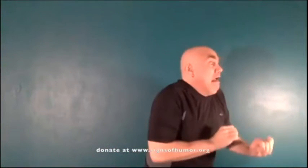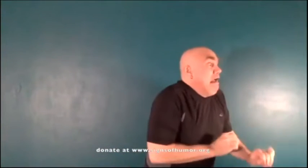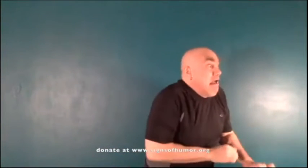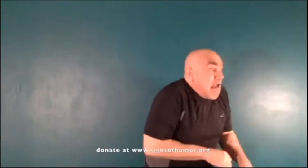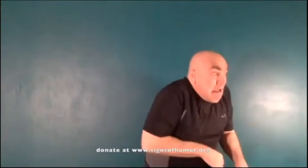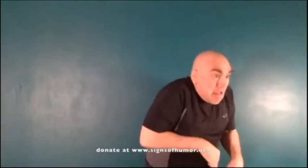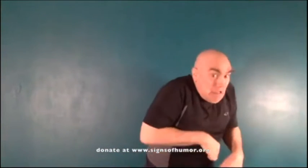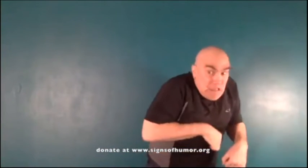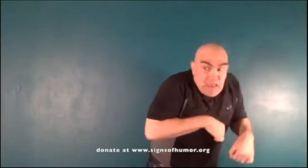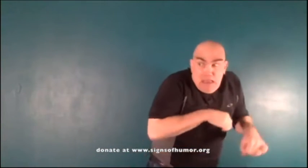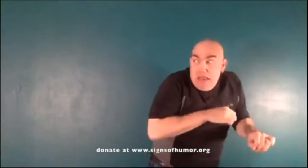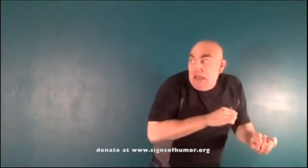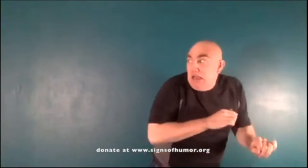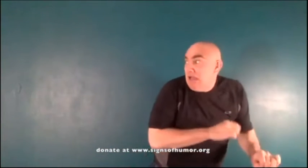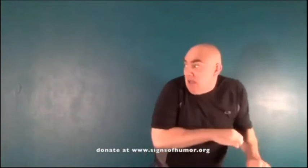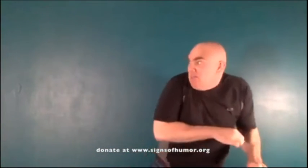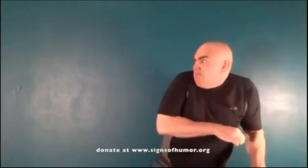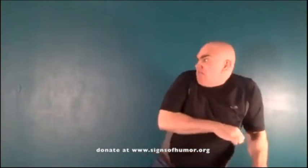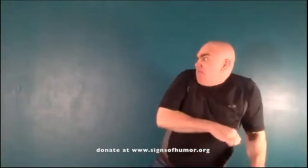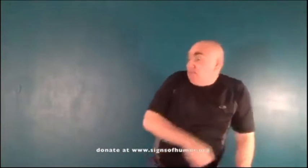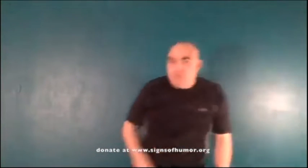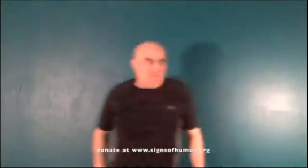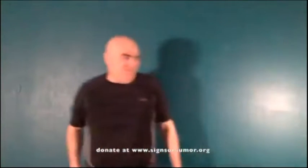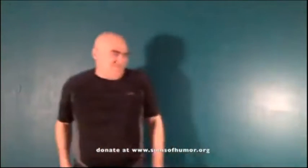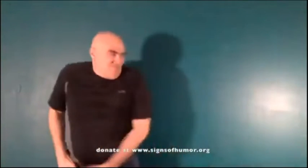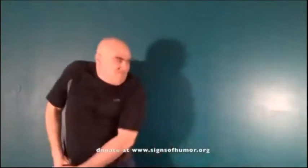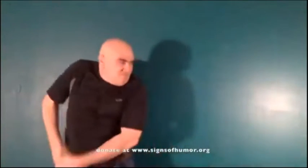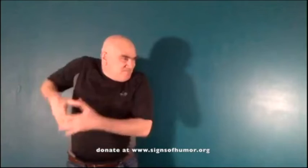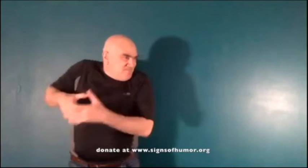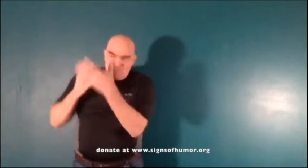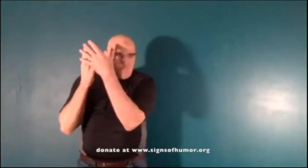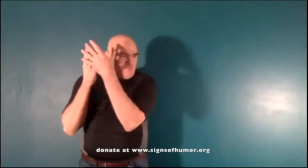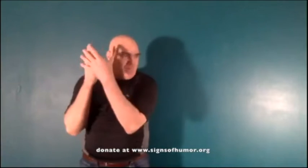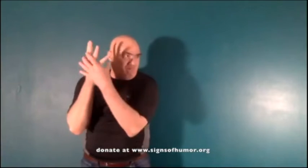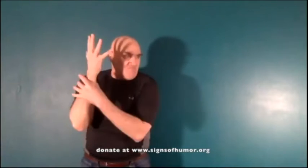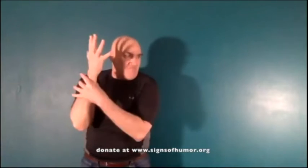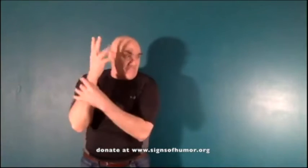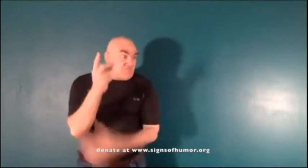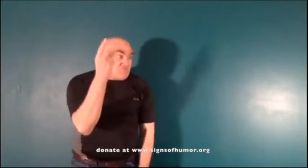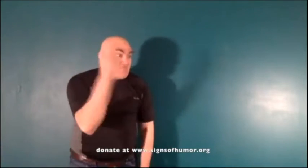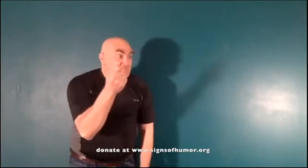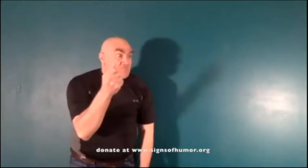imagine a cat in a semi-truck. That's the idea that this dog had that was following it.